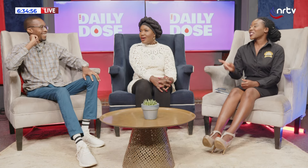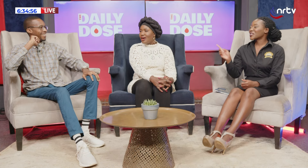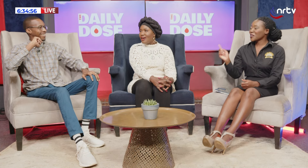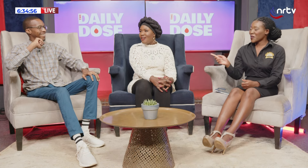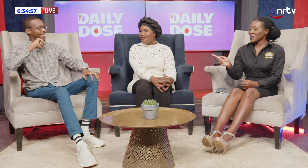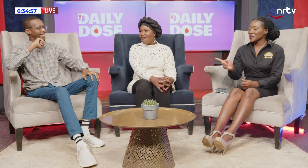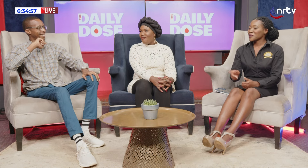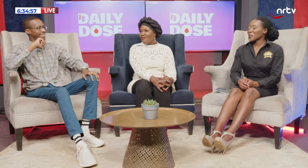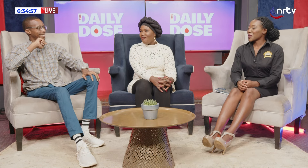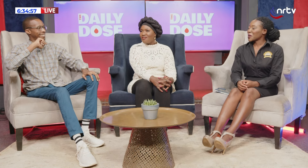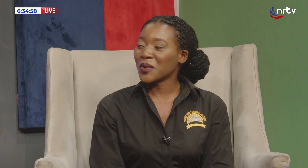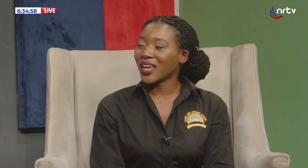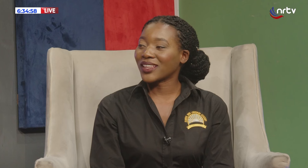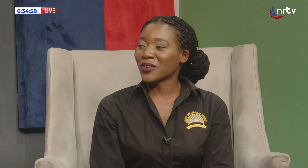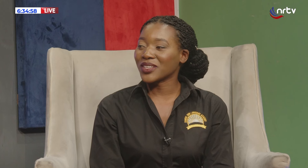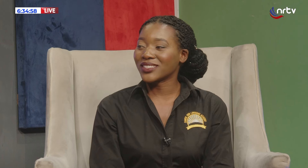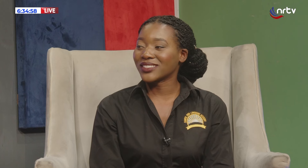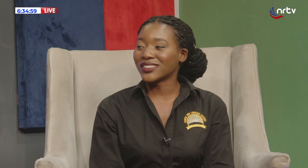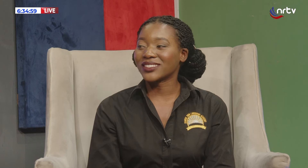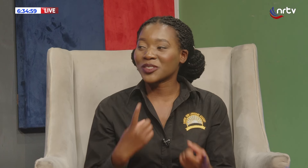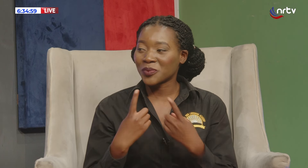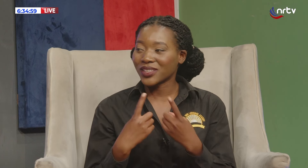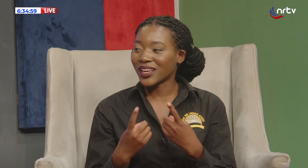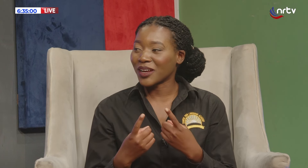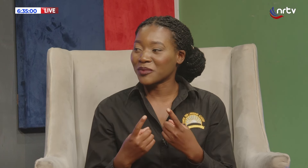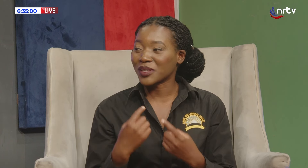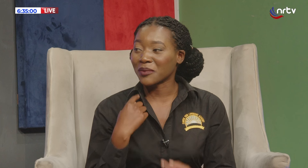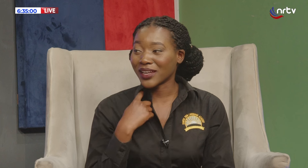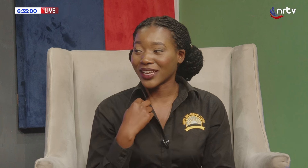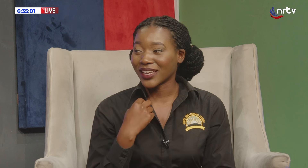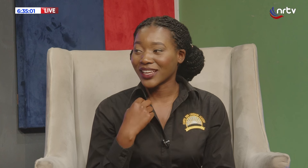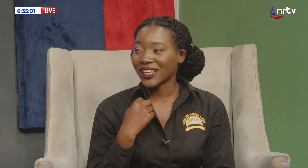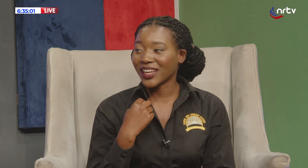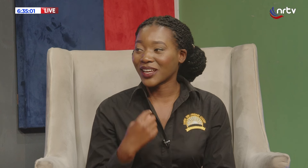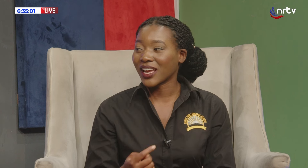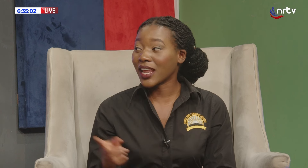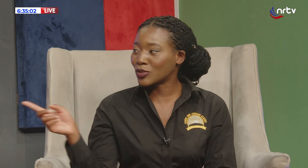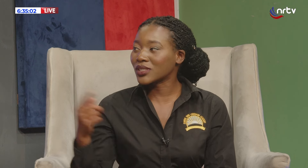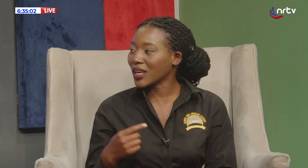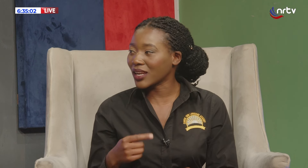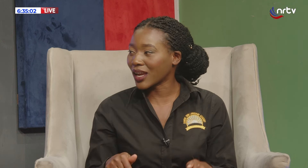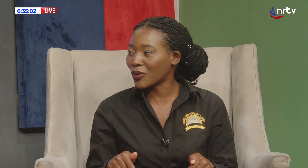So, you know, like the way she speaks Ndebele, like today, like what's